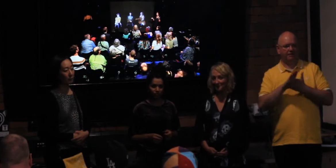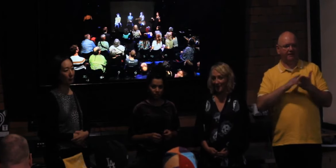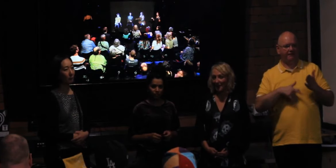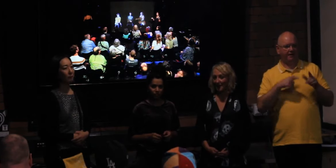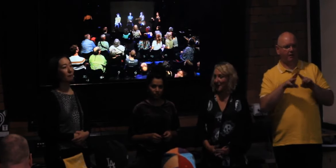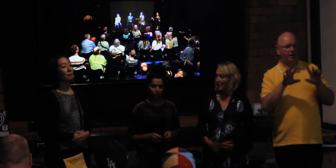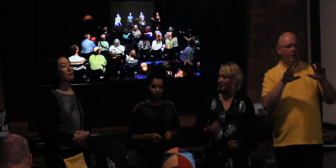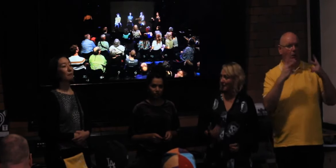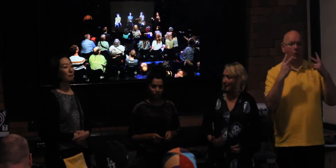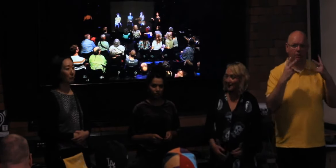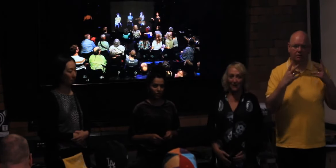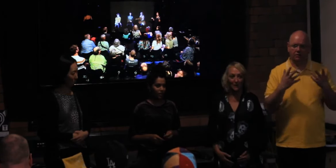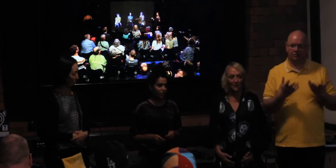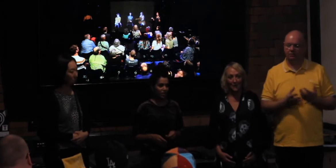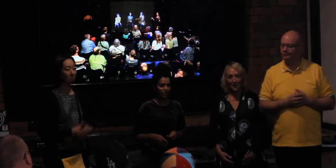disassociated.